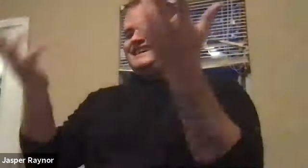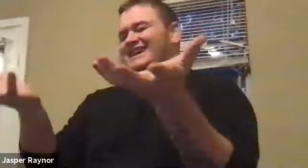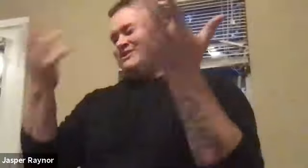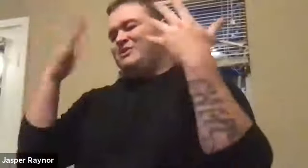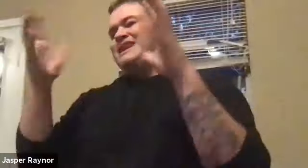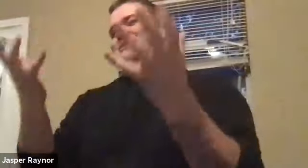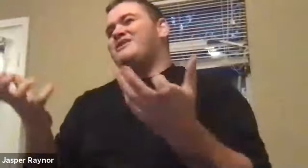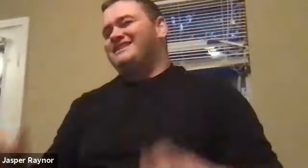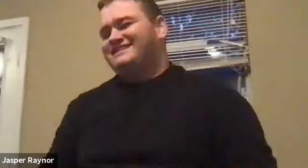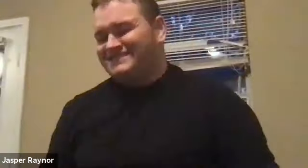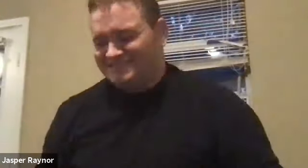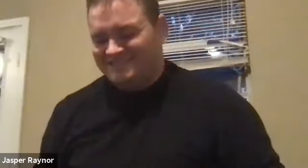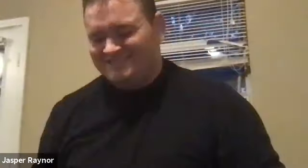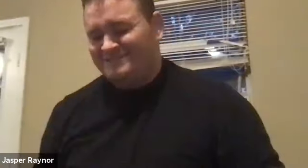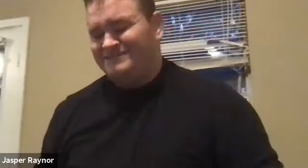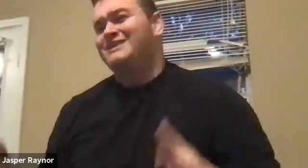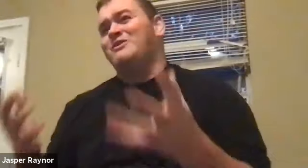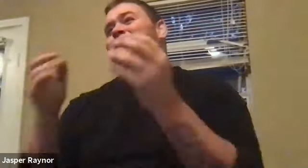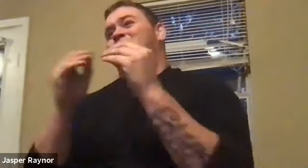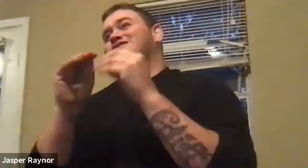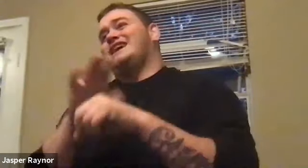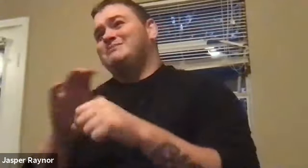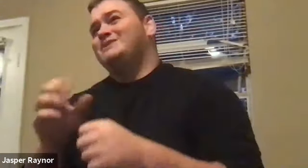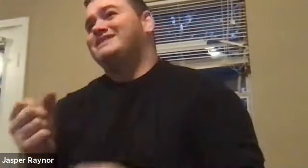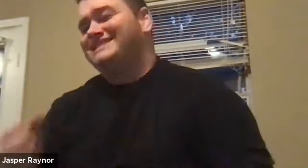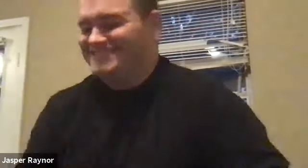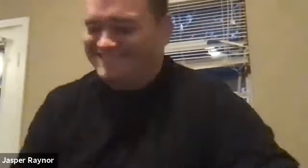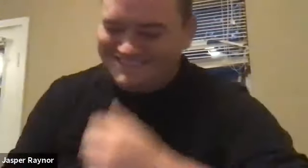I don't know what I want. I want more chocolate milk.